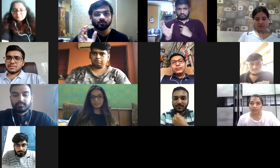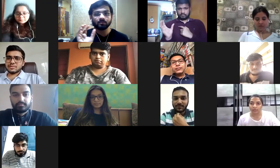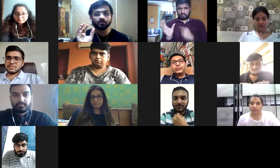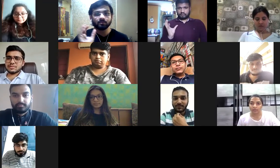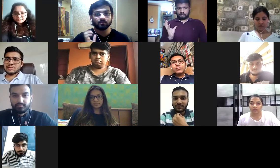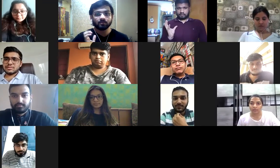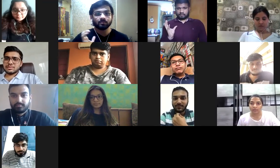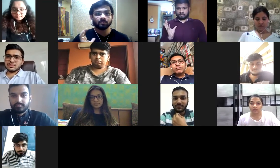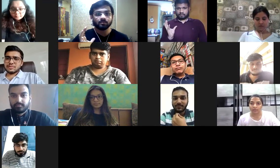This and